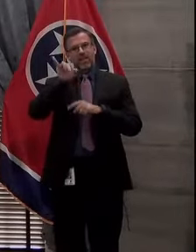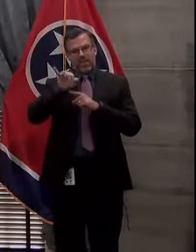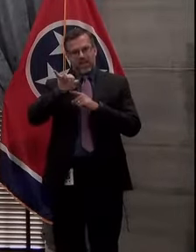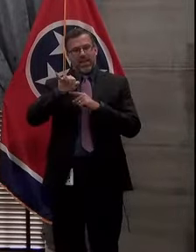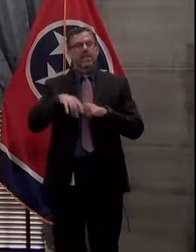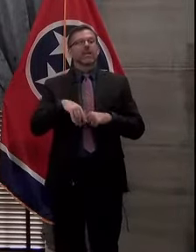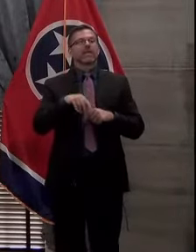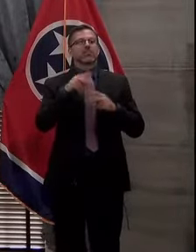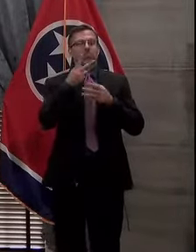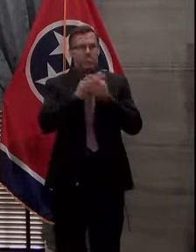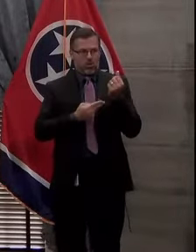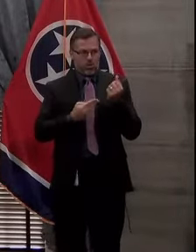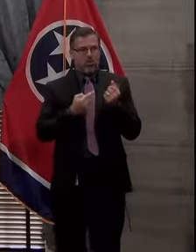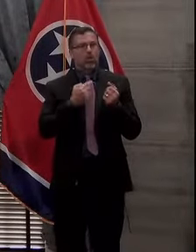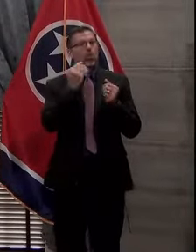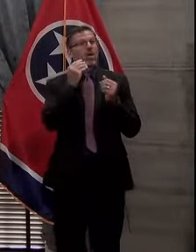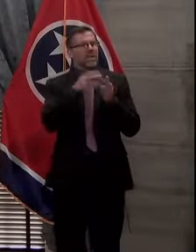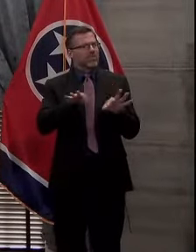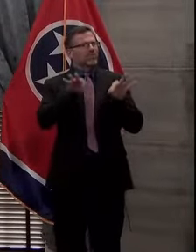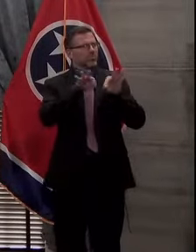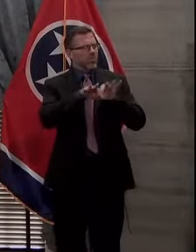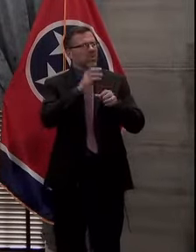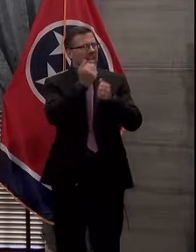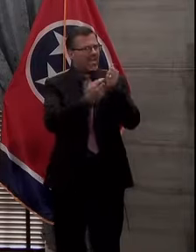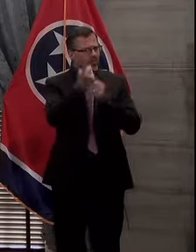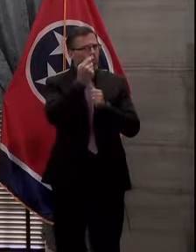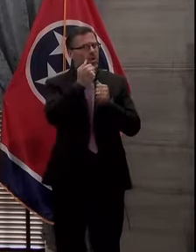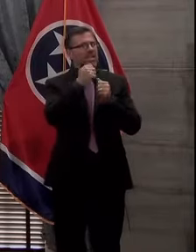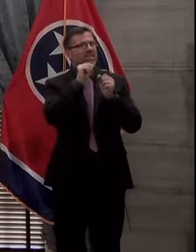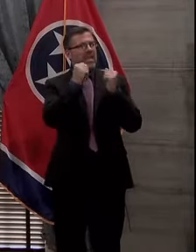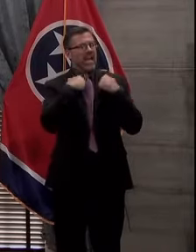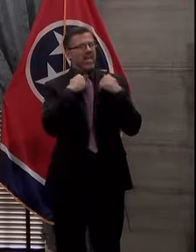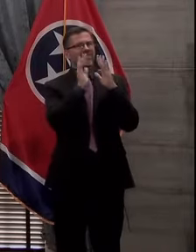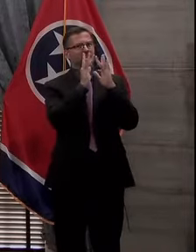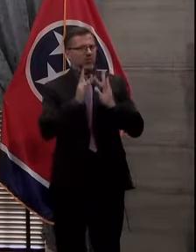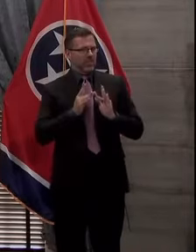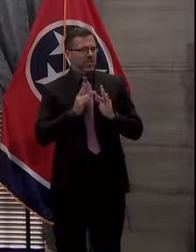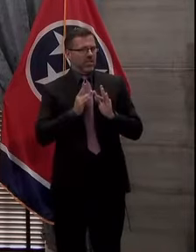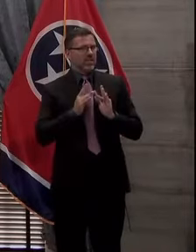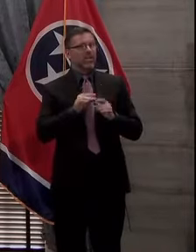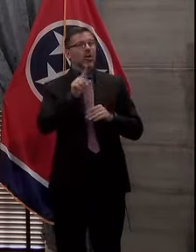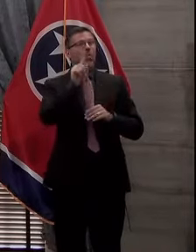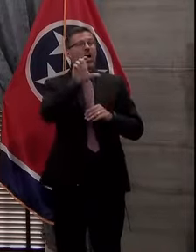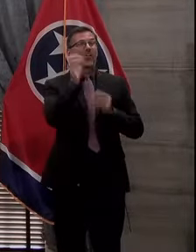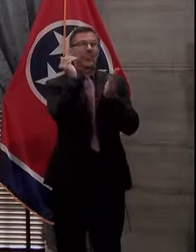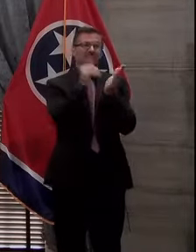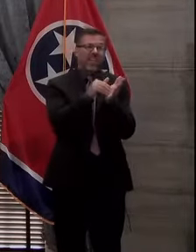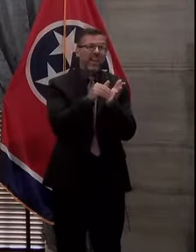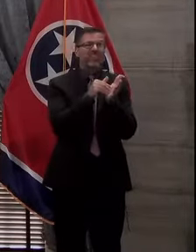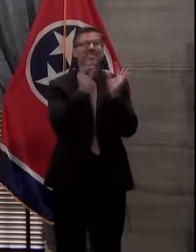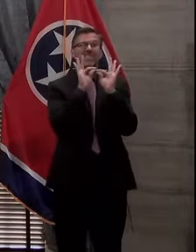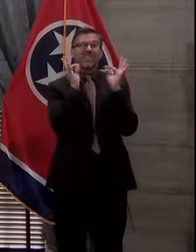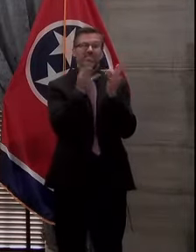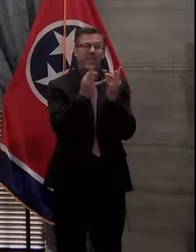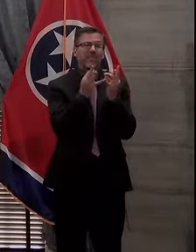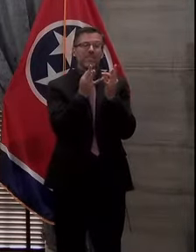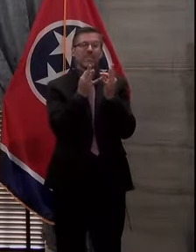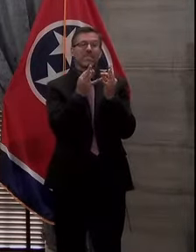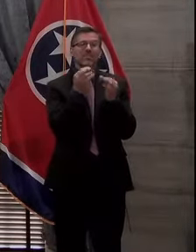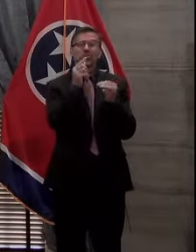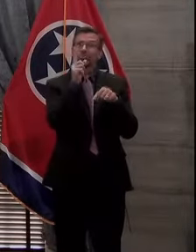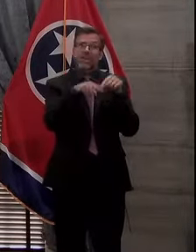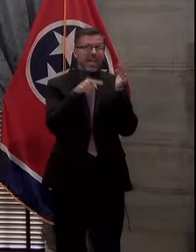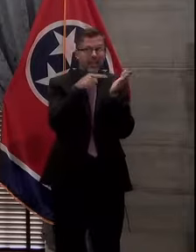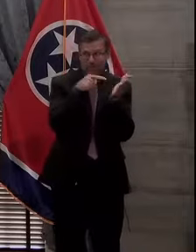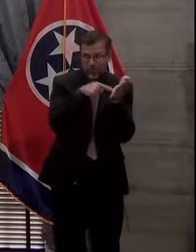to the internet. We know now more than ever that continues to be a critical resource. So having 100,000 families, it closes the gap for most of those families